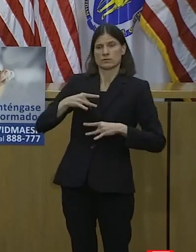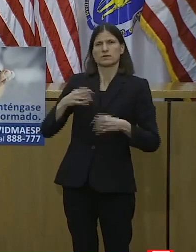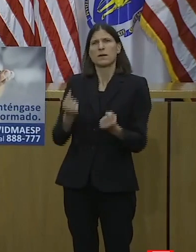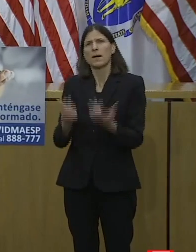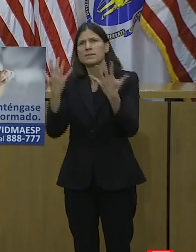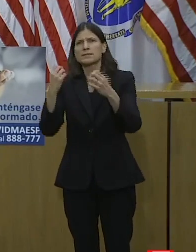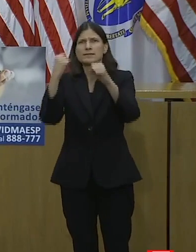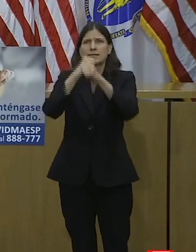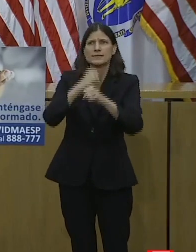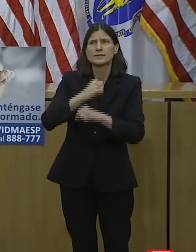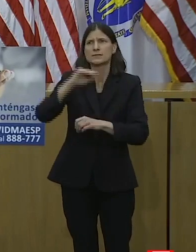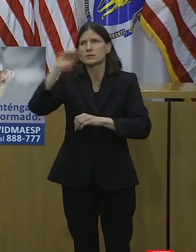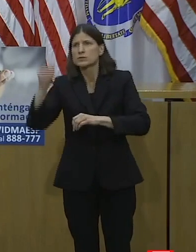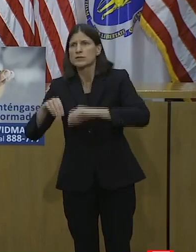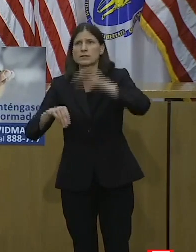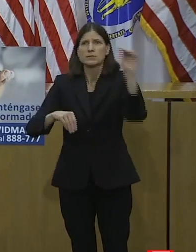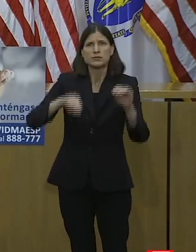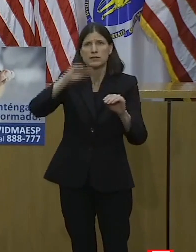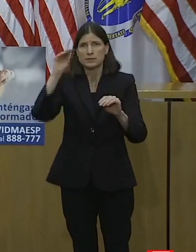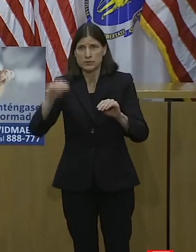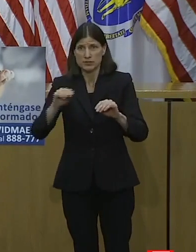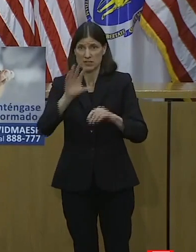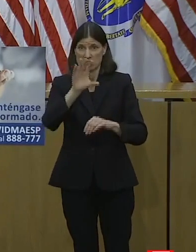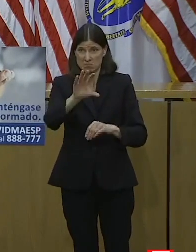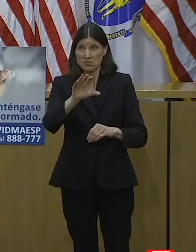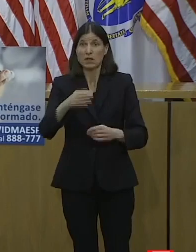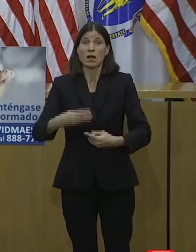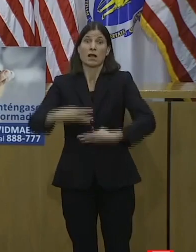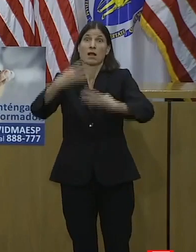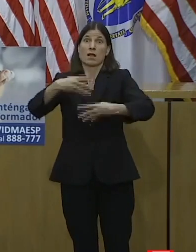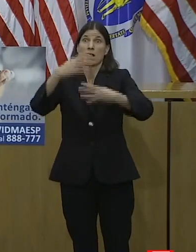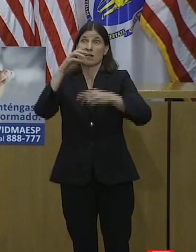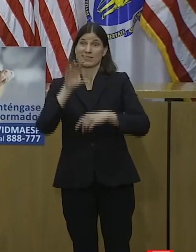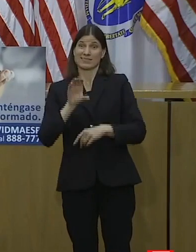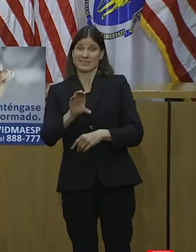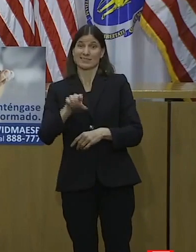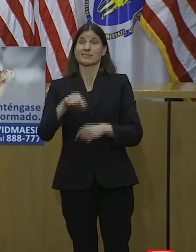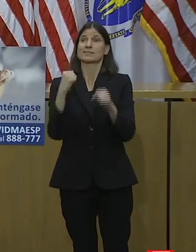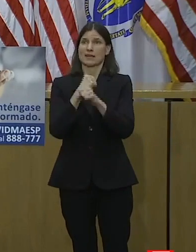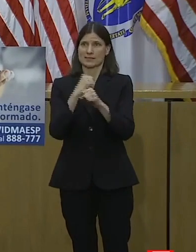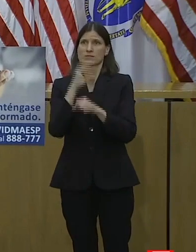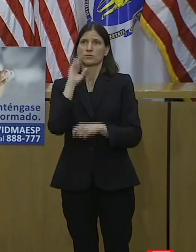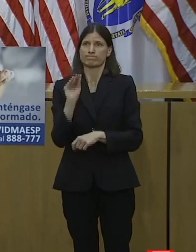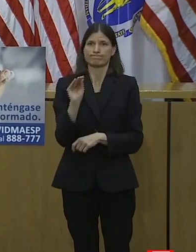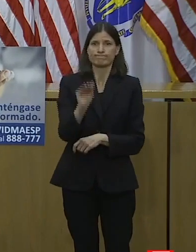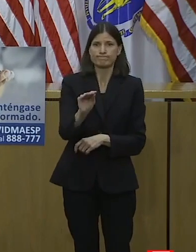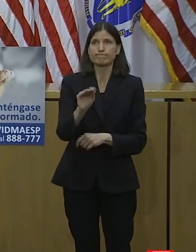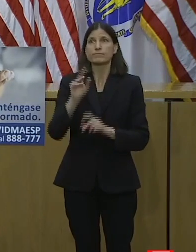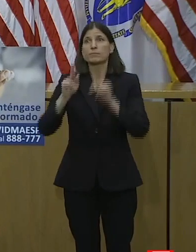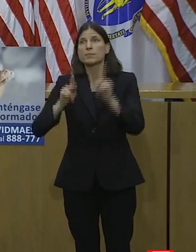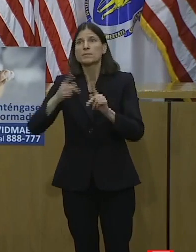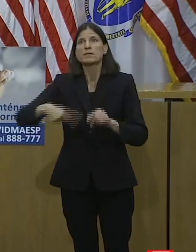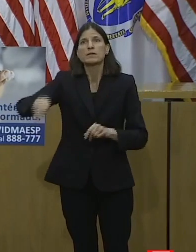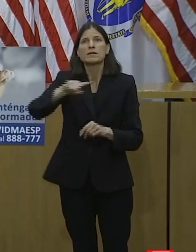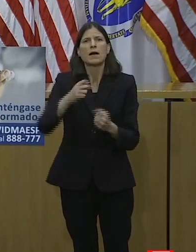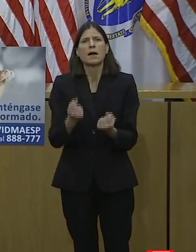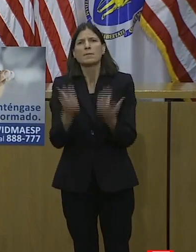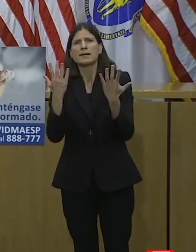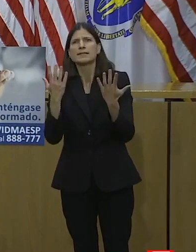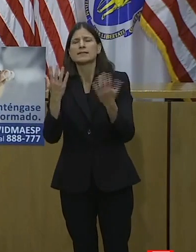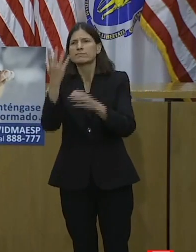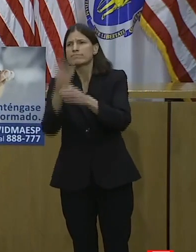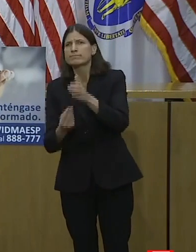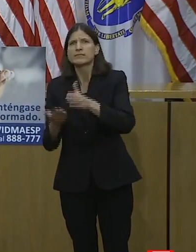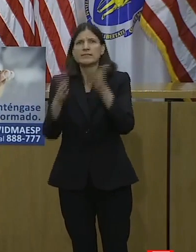gender, and county of residence. We are also now providing a daily summary of the distribution of personal protective equipment